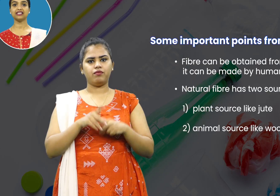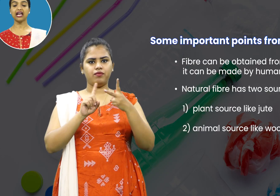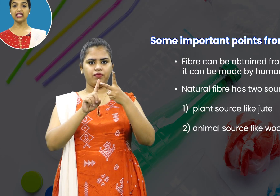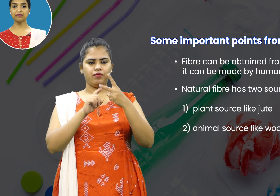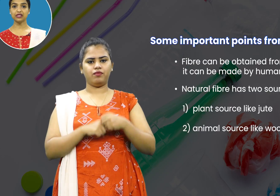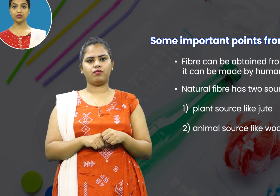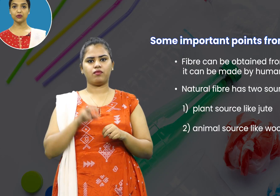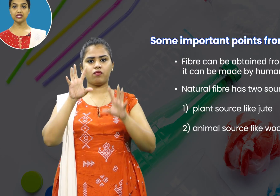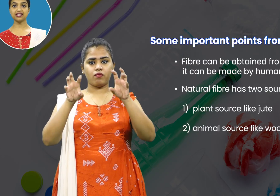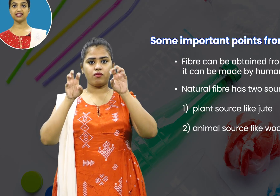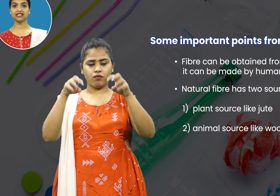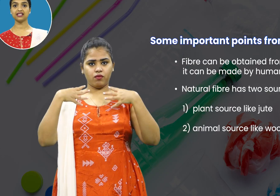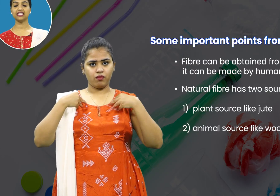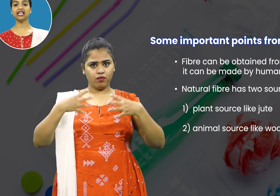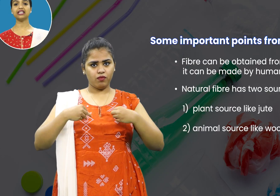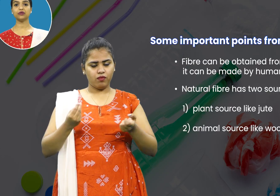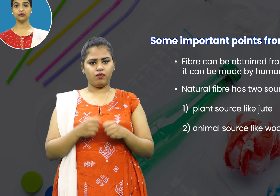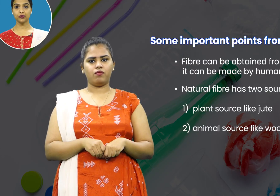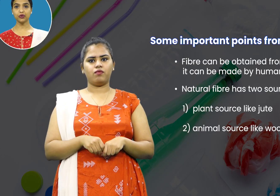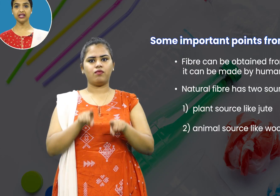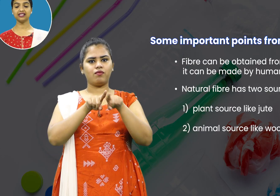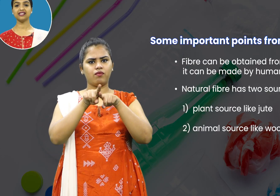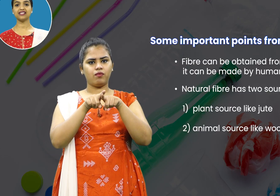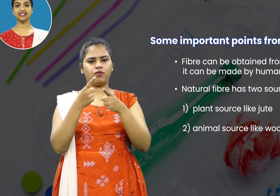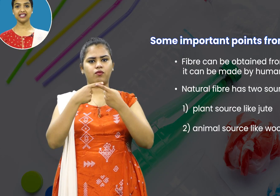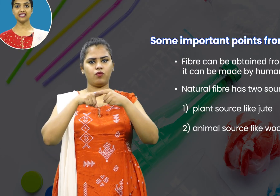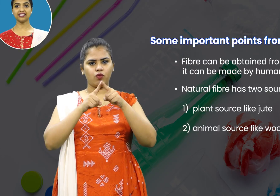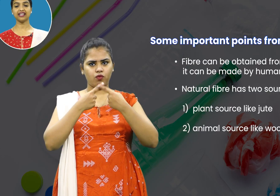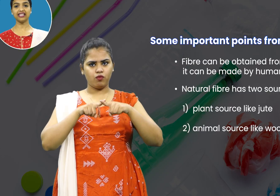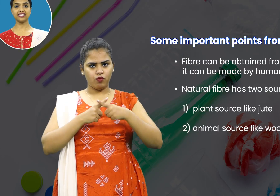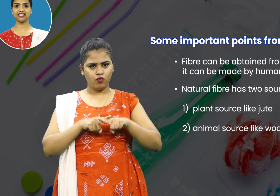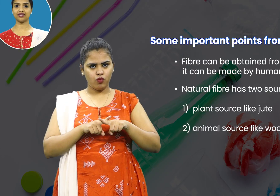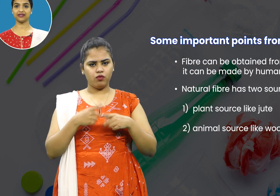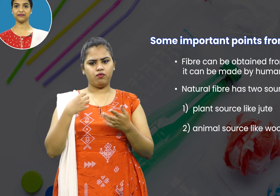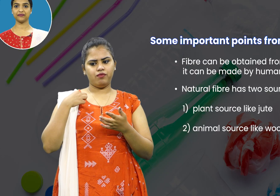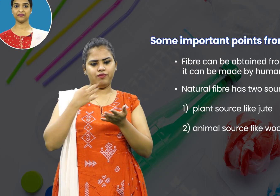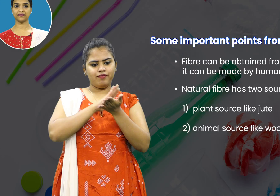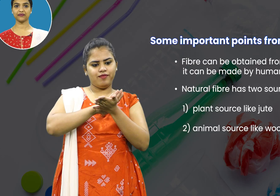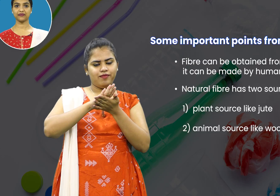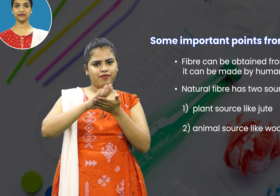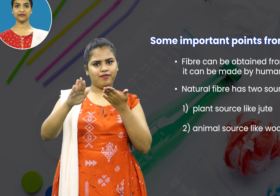Second, animal source like wool, silk, etc.